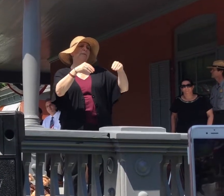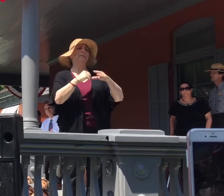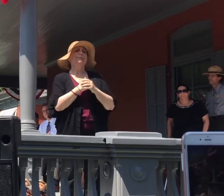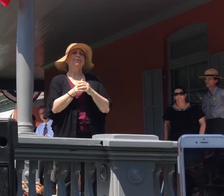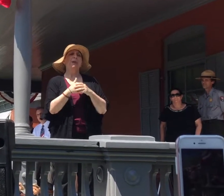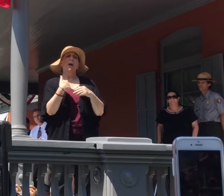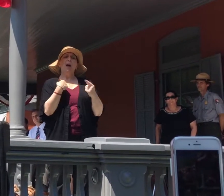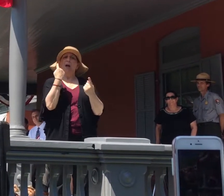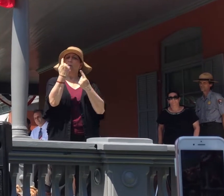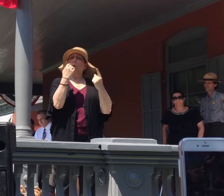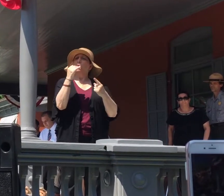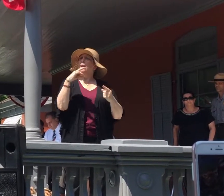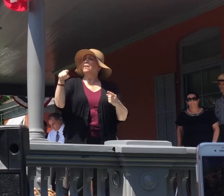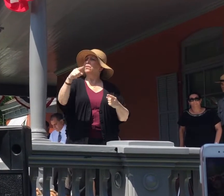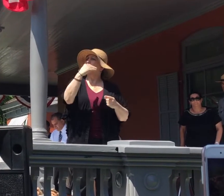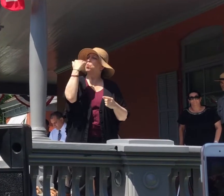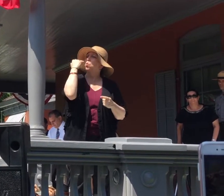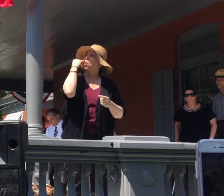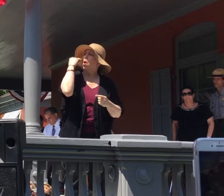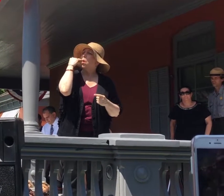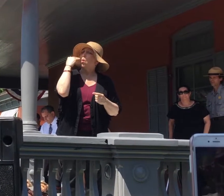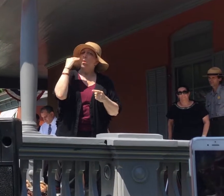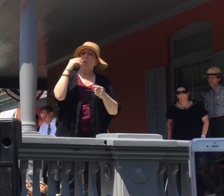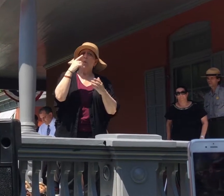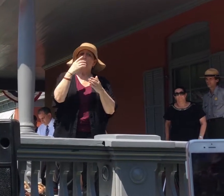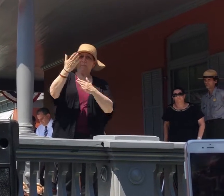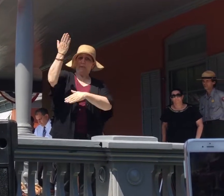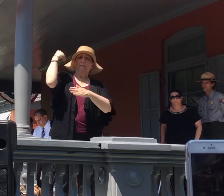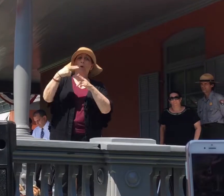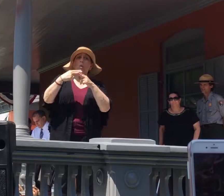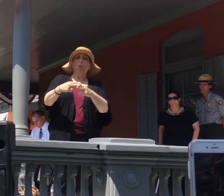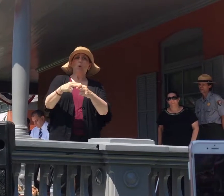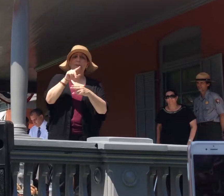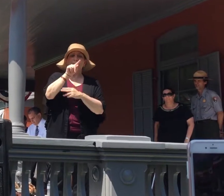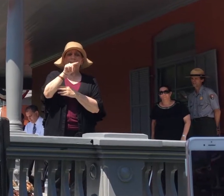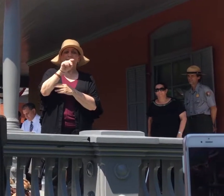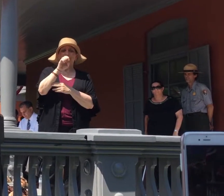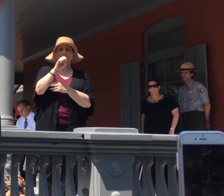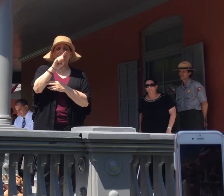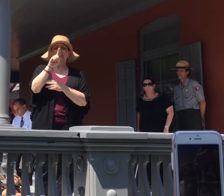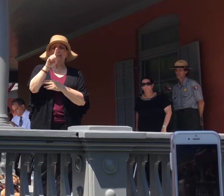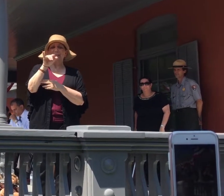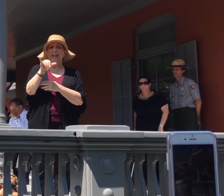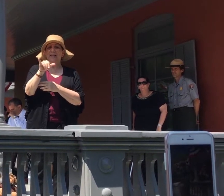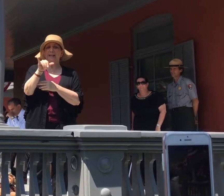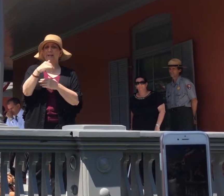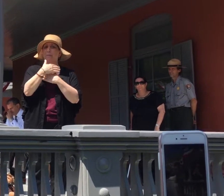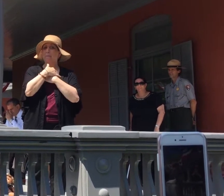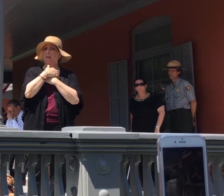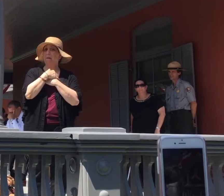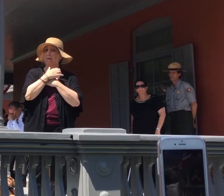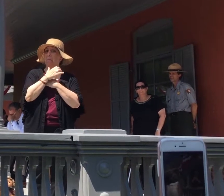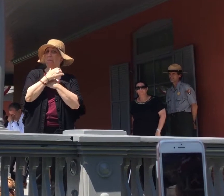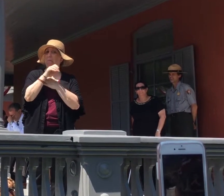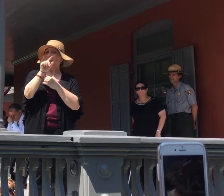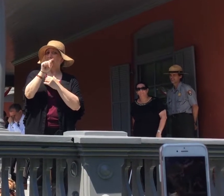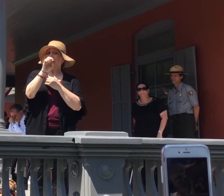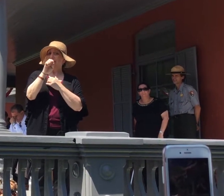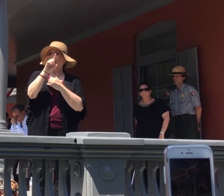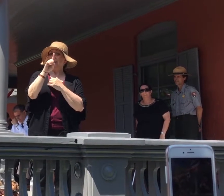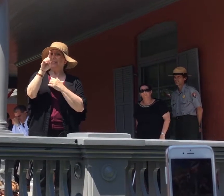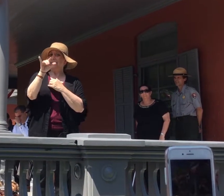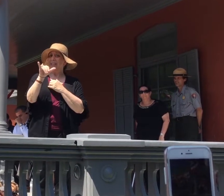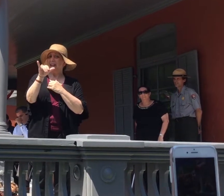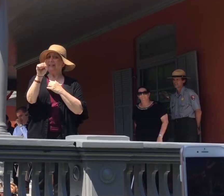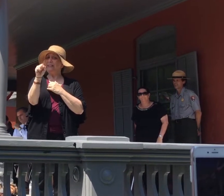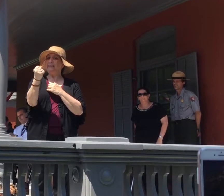all. I wonder if any of you have known the love and comfort of what then was known as Teddy's Bear, with the apostrophe possessive S.